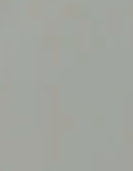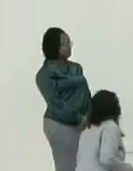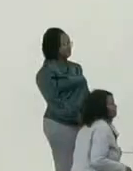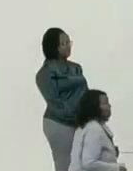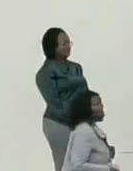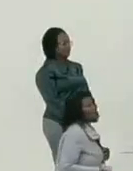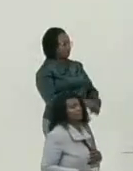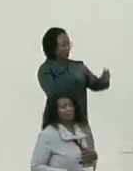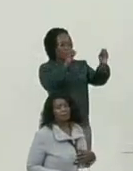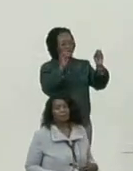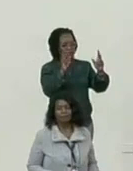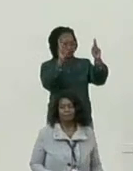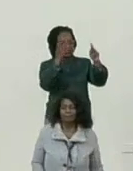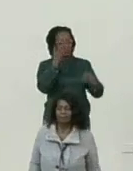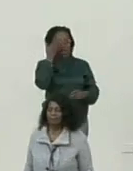and now,